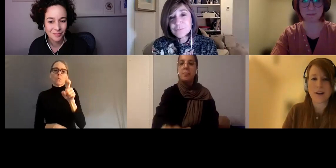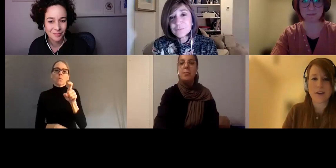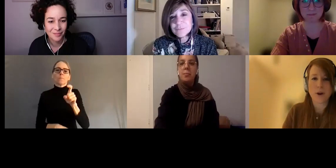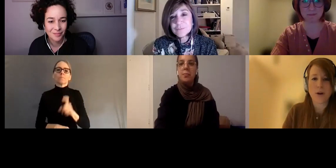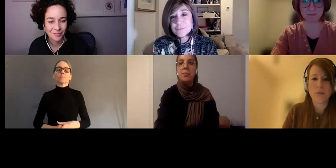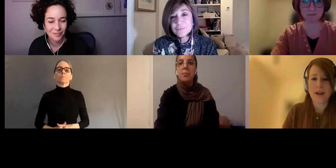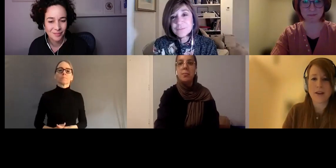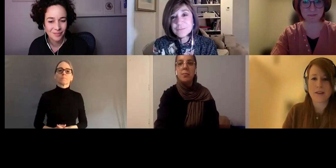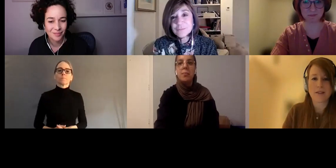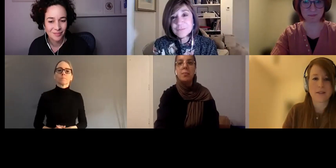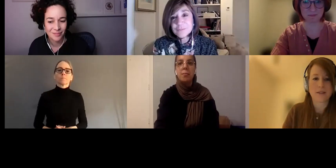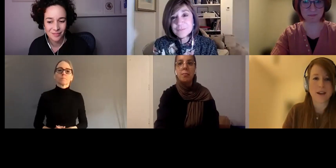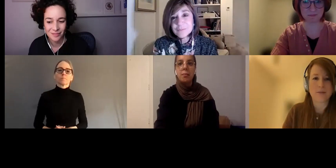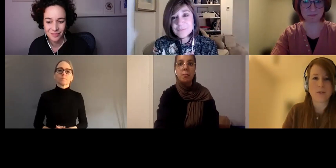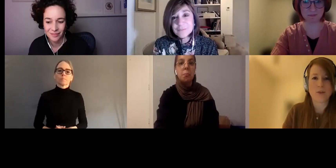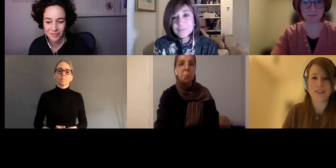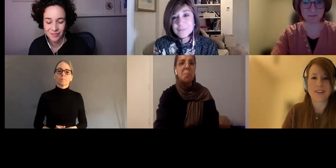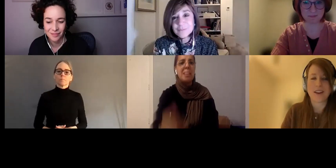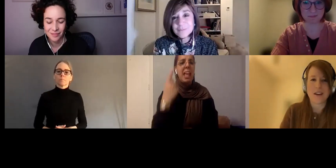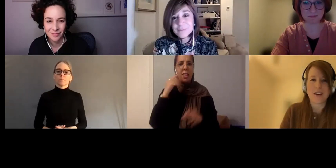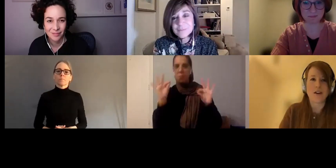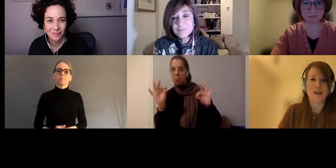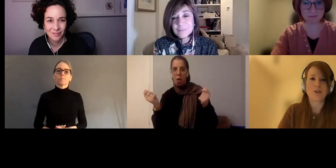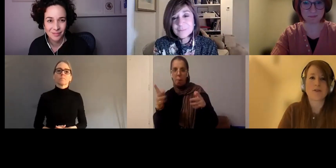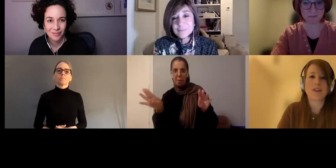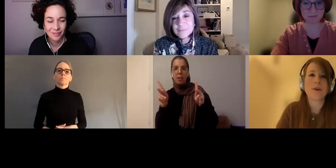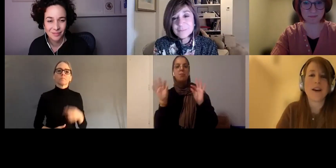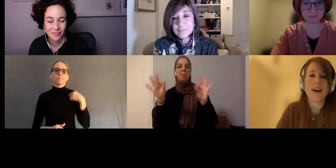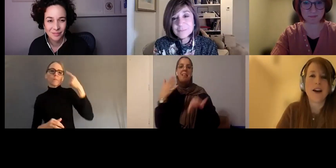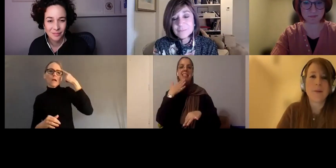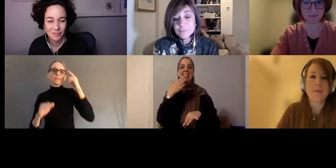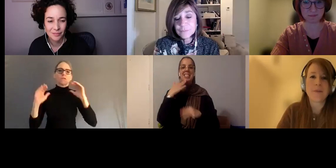Well, I think we're all back. Yeah, great. Thank you, Jean-Philippe.